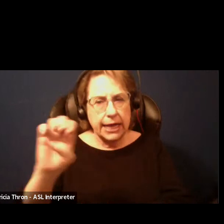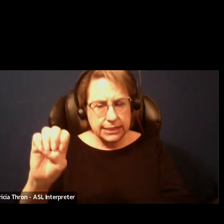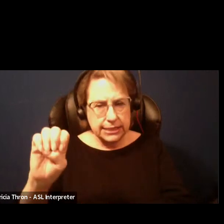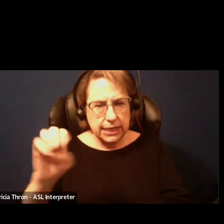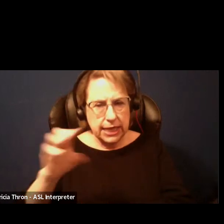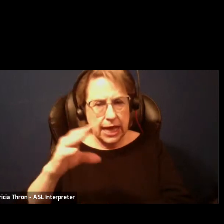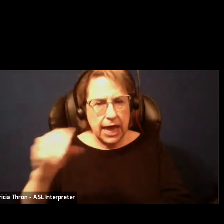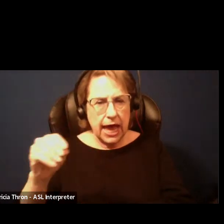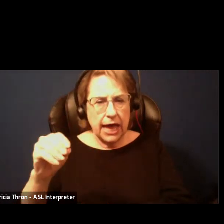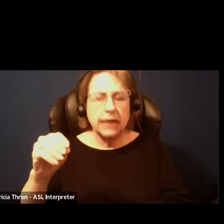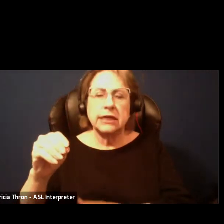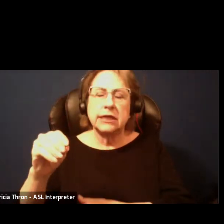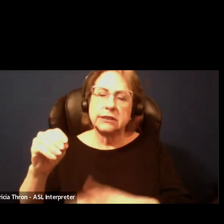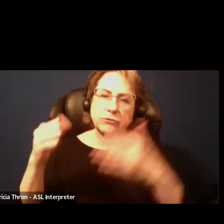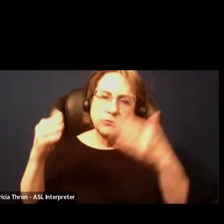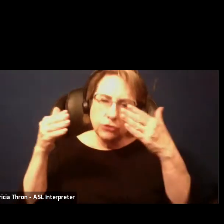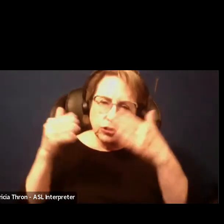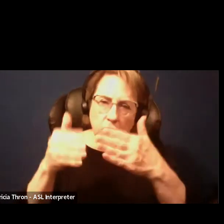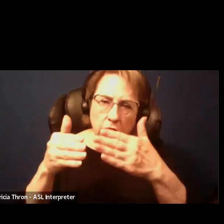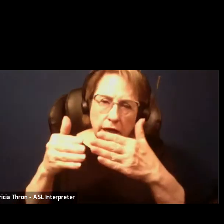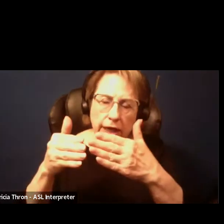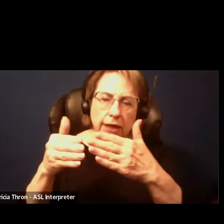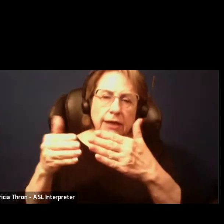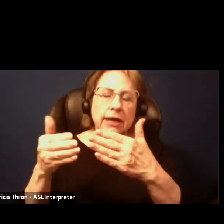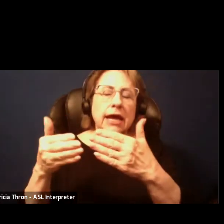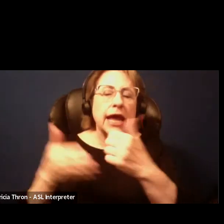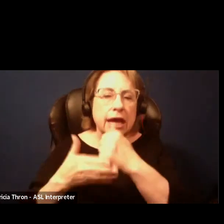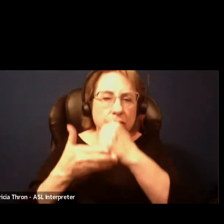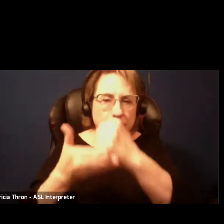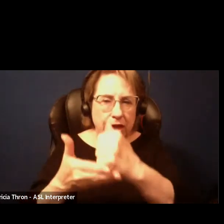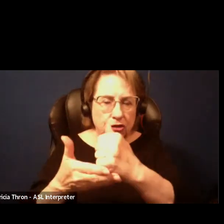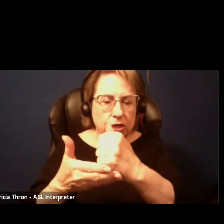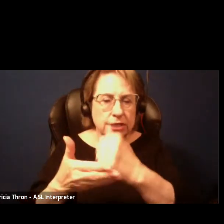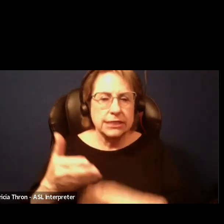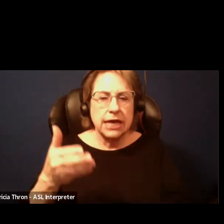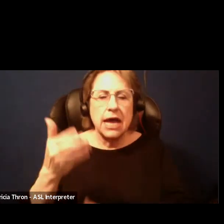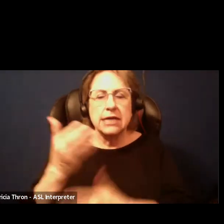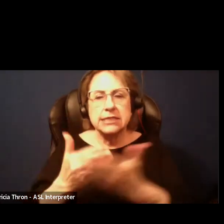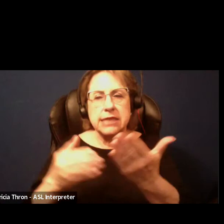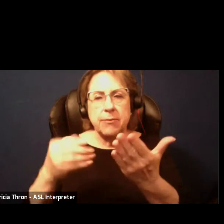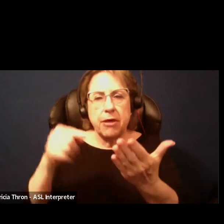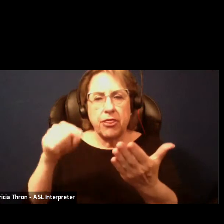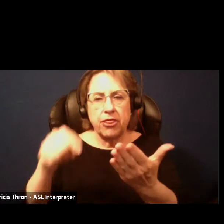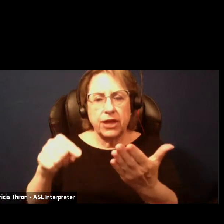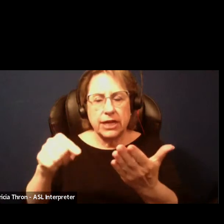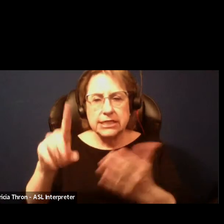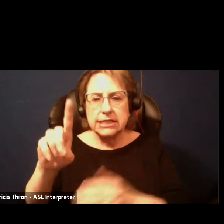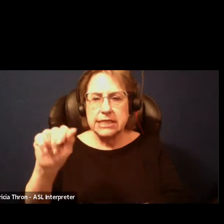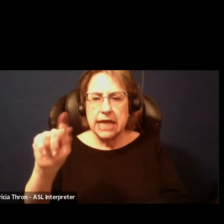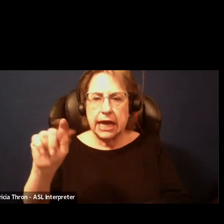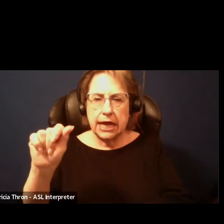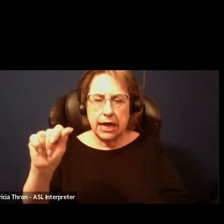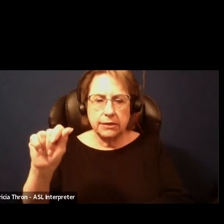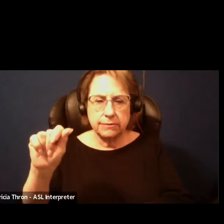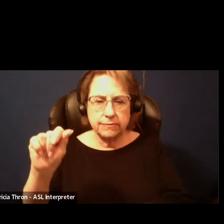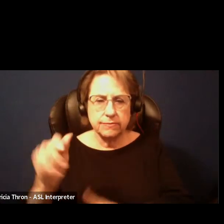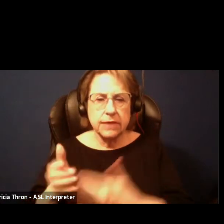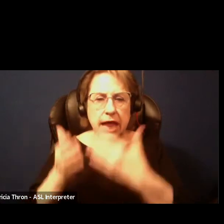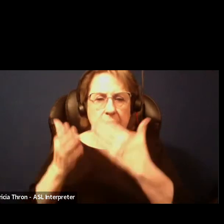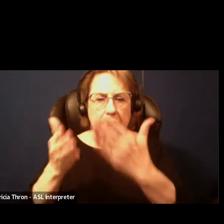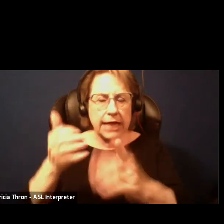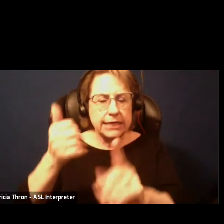targeted interventions, things like that. And so some of this data could lend itself, I think does lend itself,